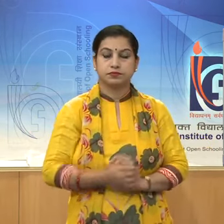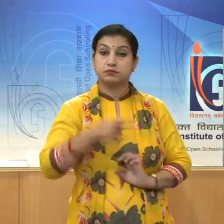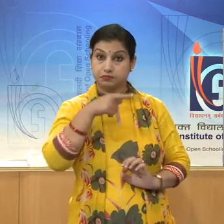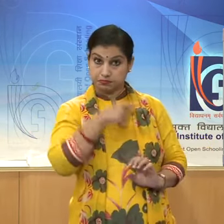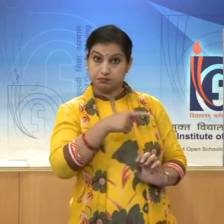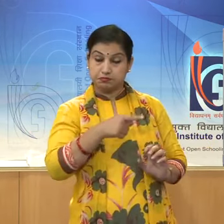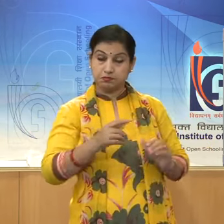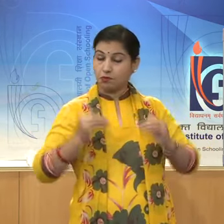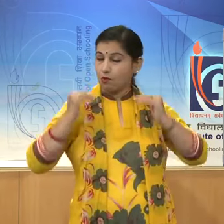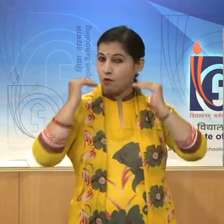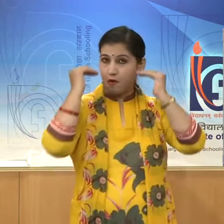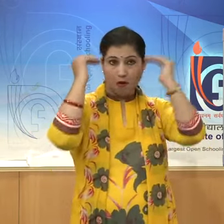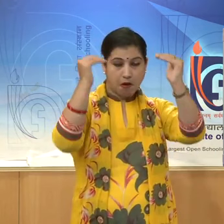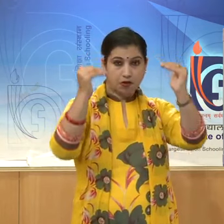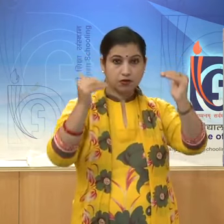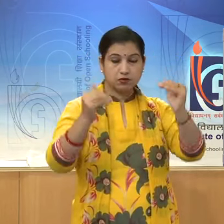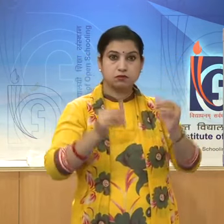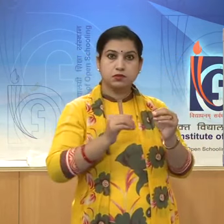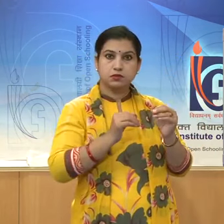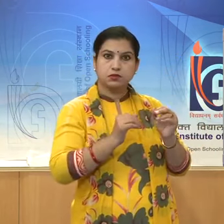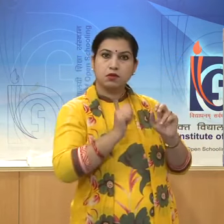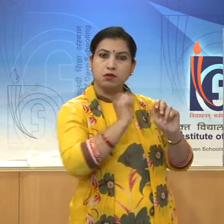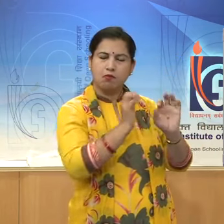is the most highly finished